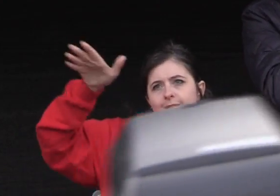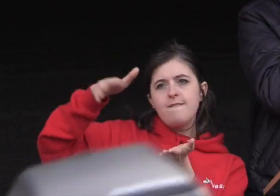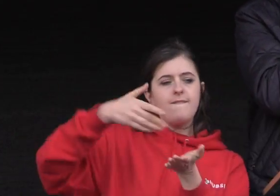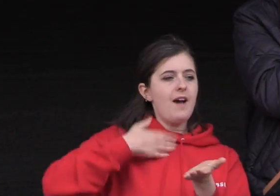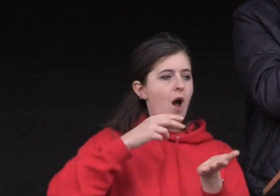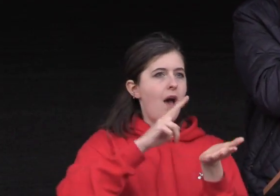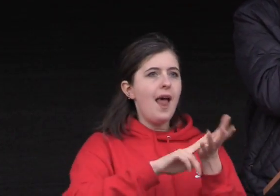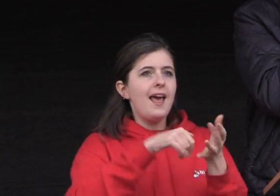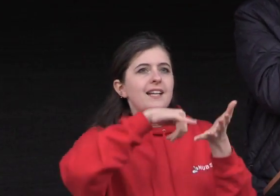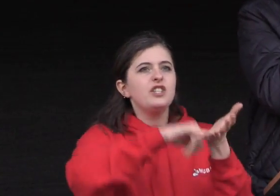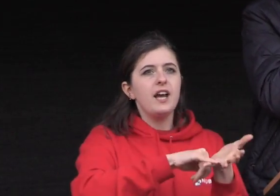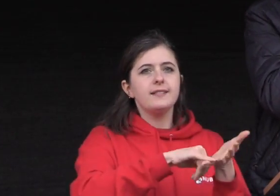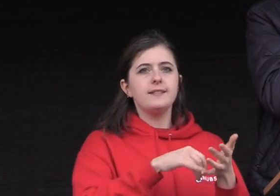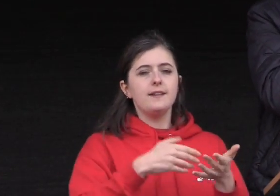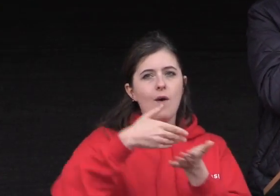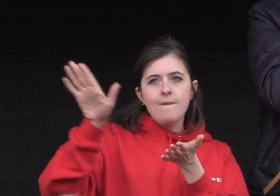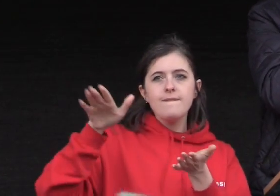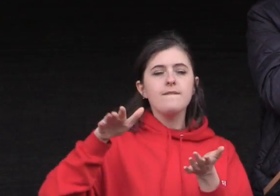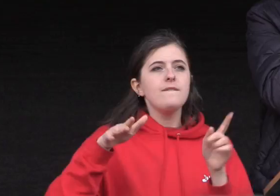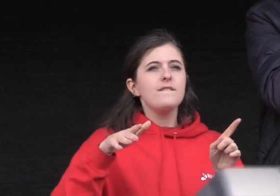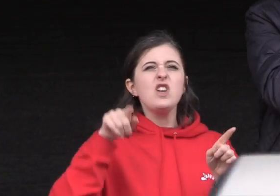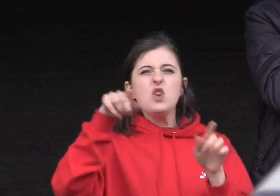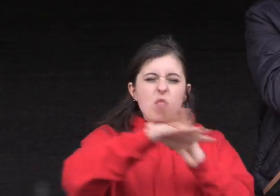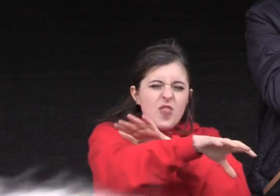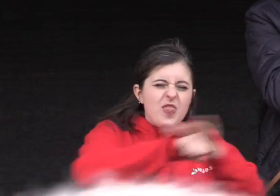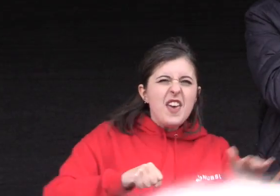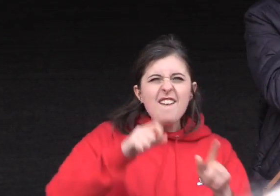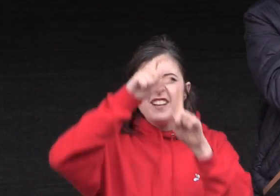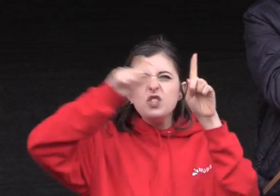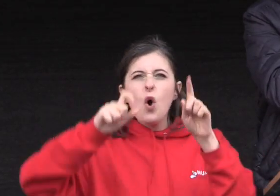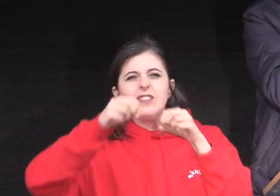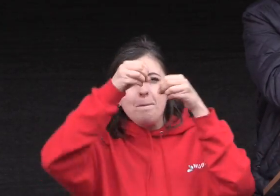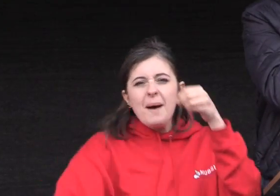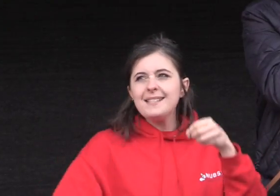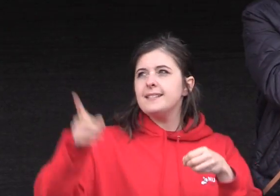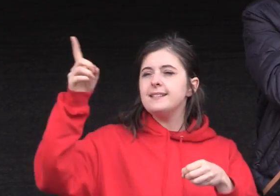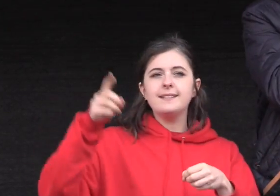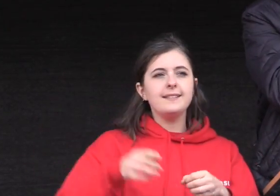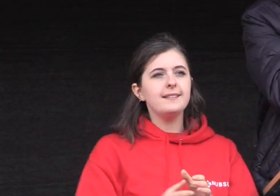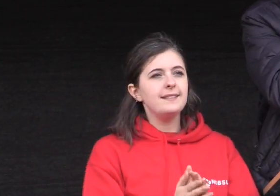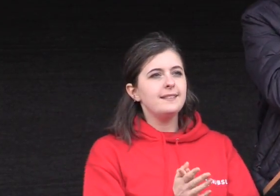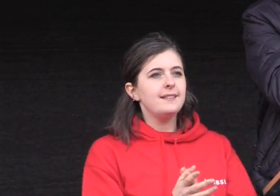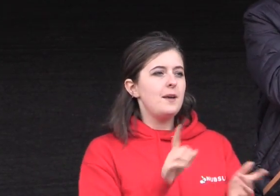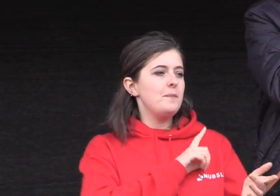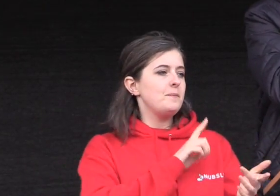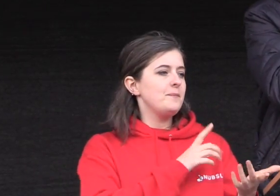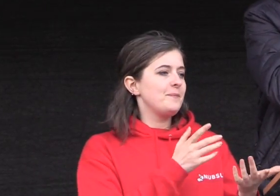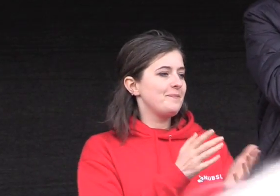our NHS, you thieving Tory bastards,